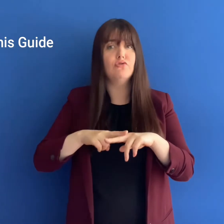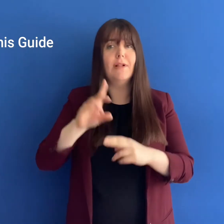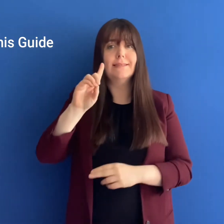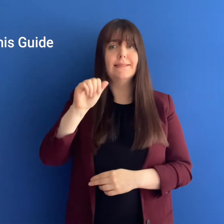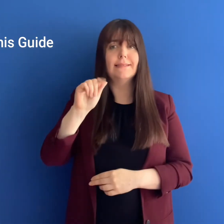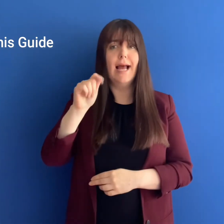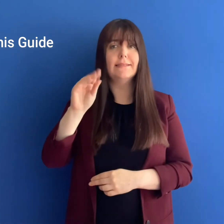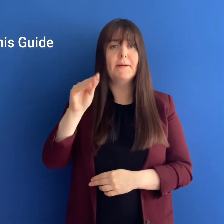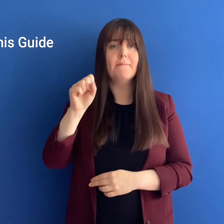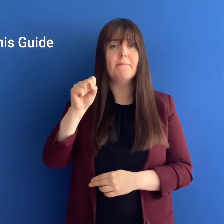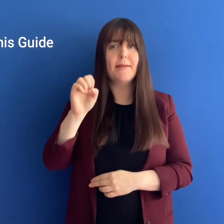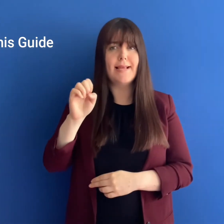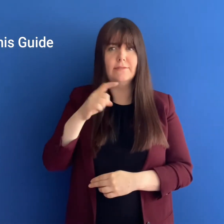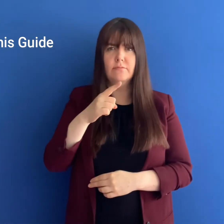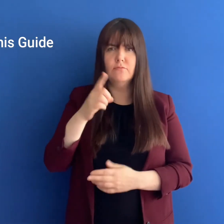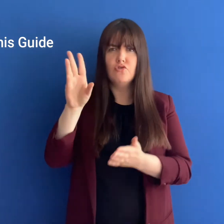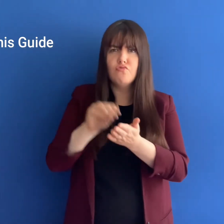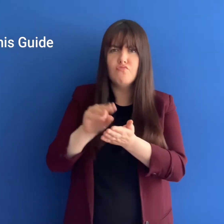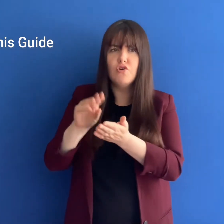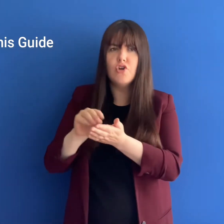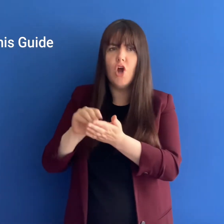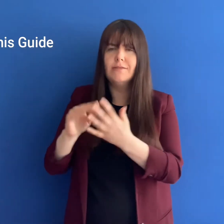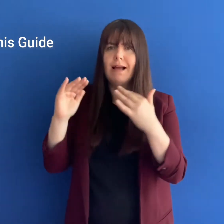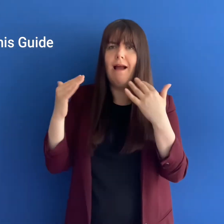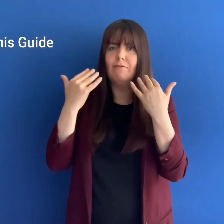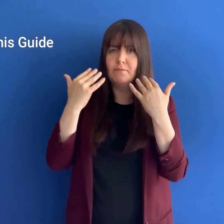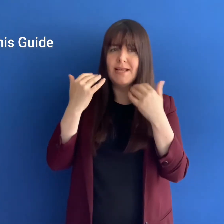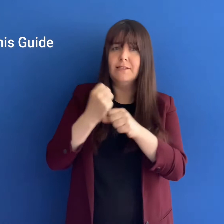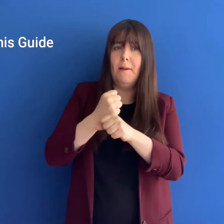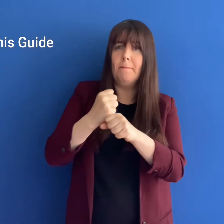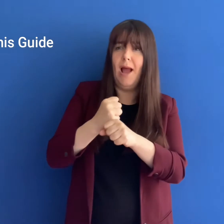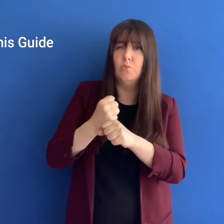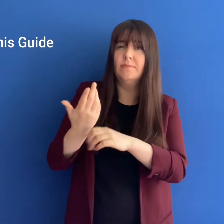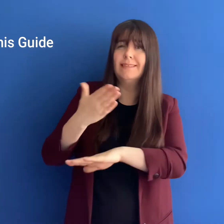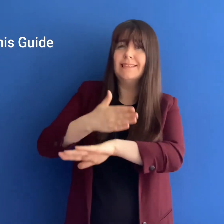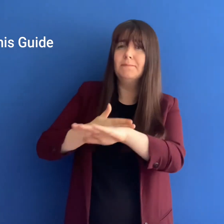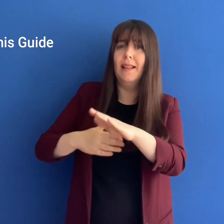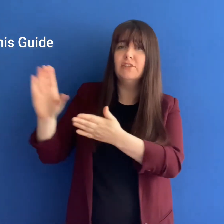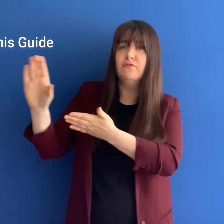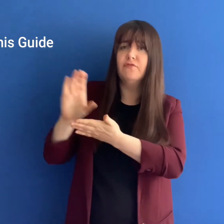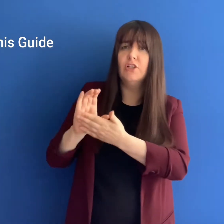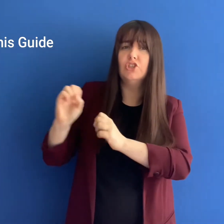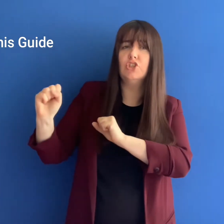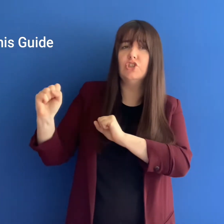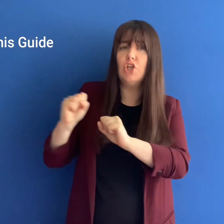NASS for short, is a national database that records information